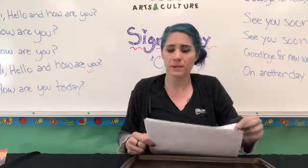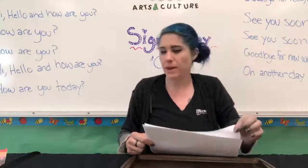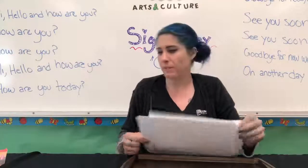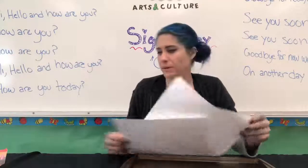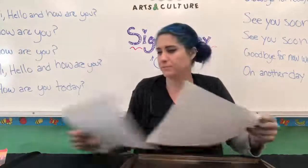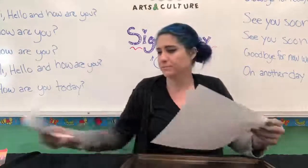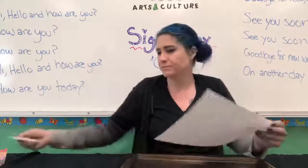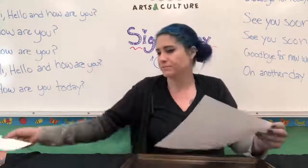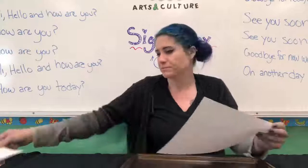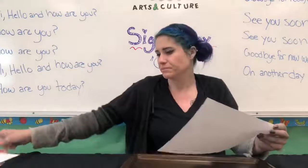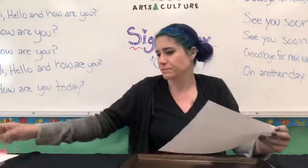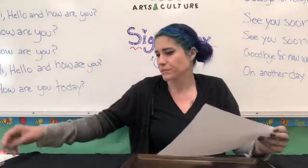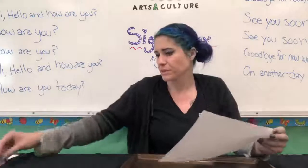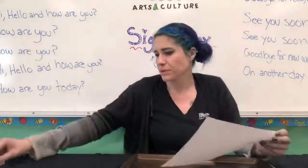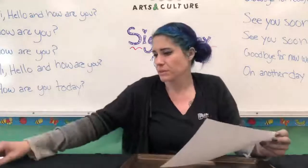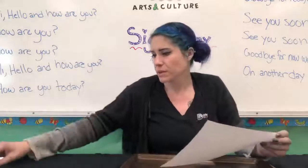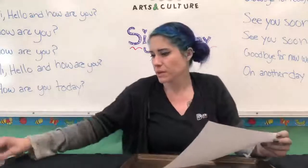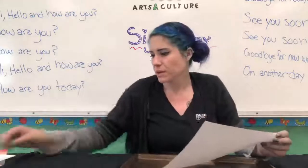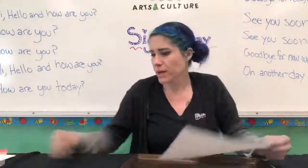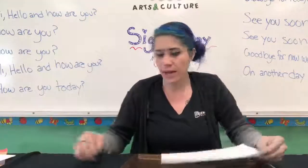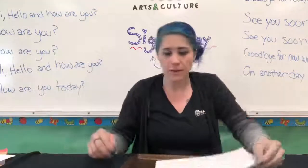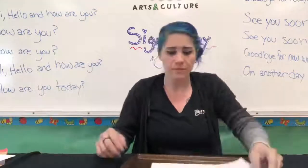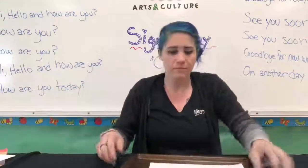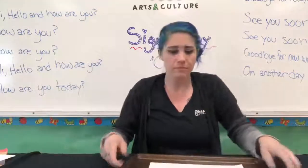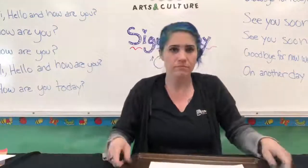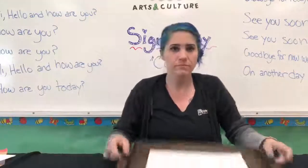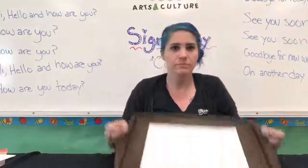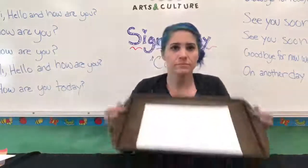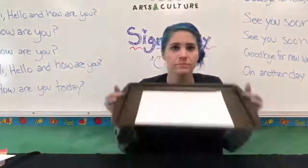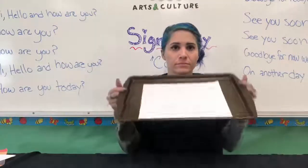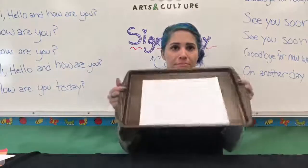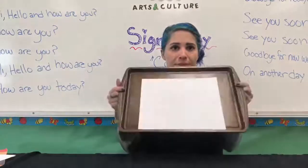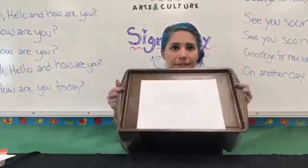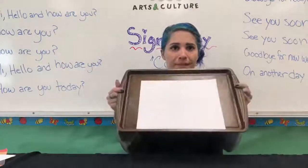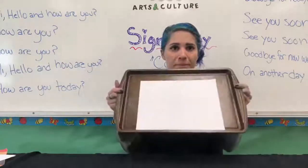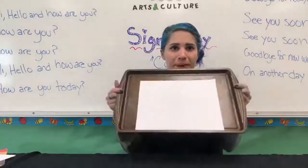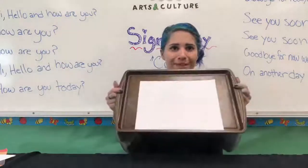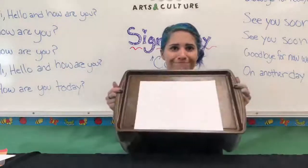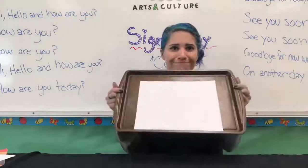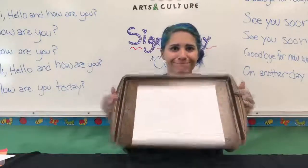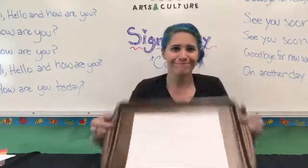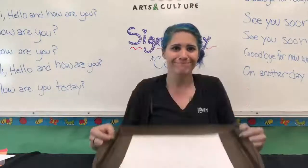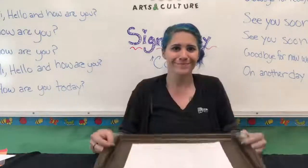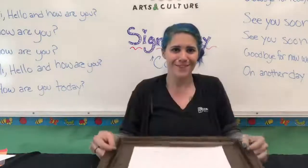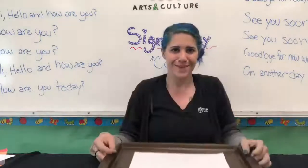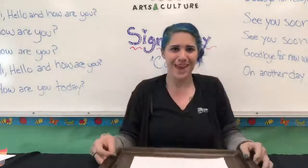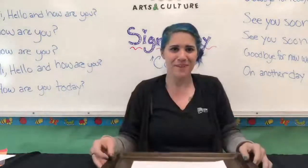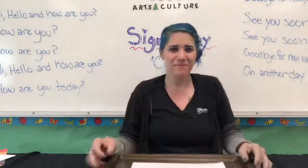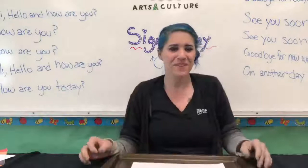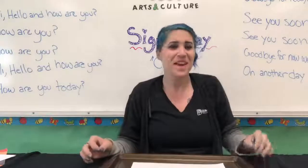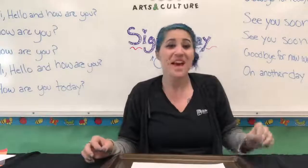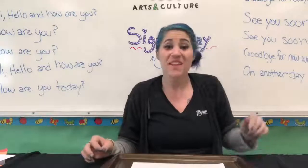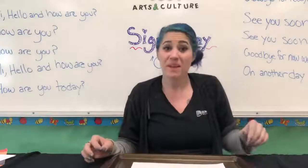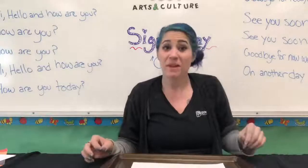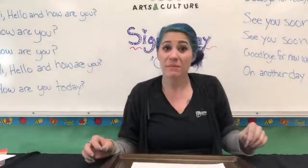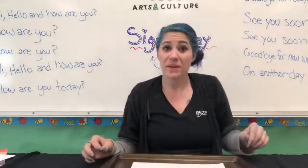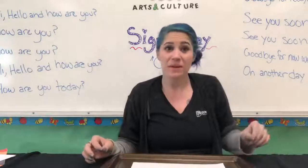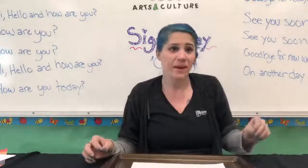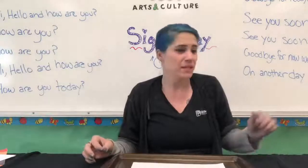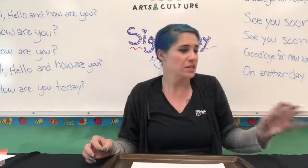paper. I'm just going to go ahead and place it in my pan, okay? And then what I'm gonna go ahead and do